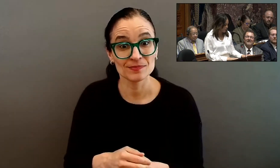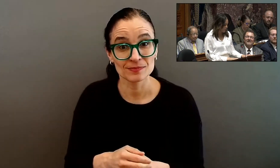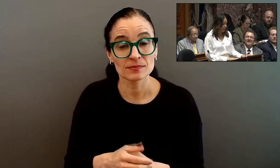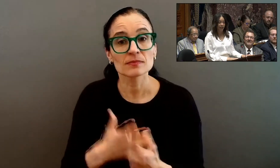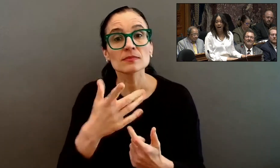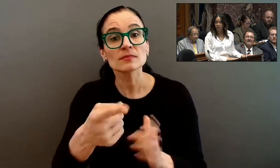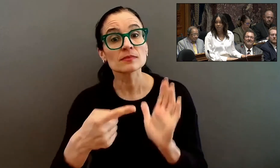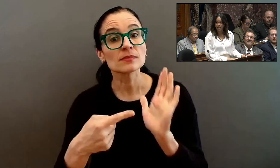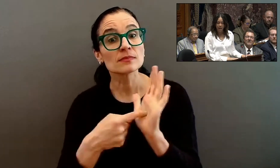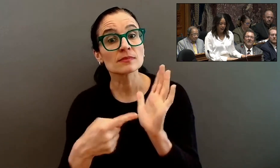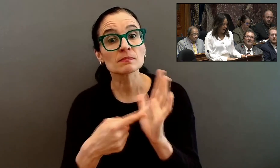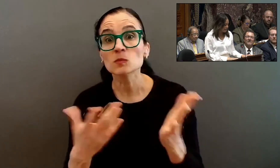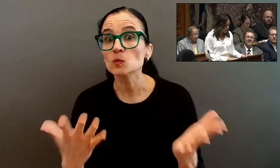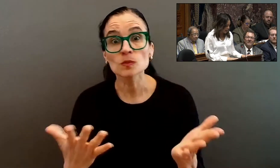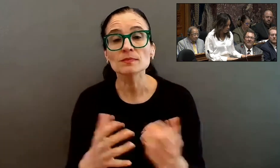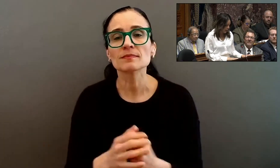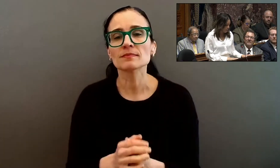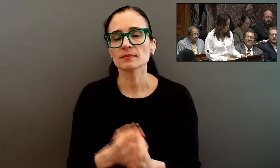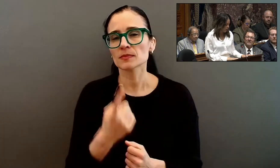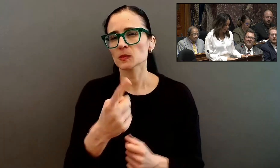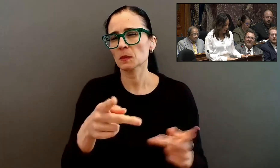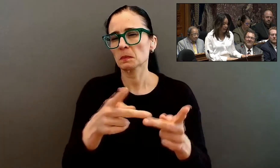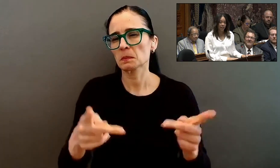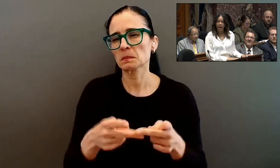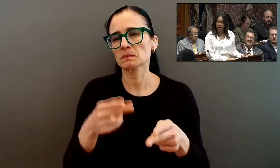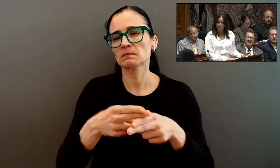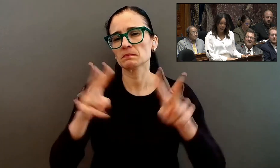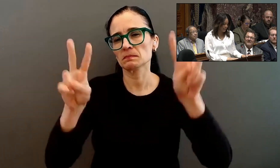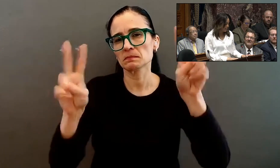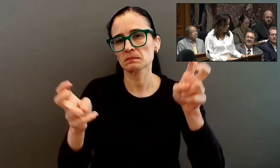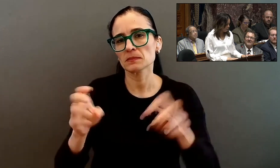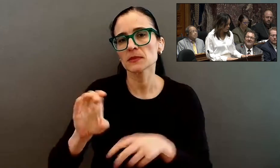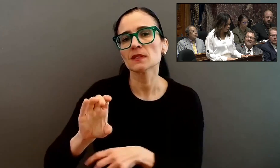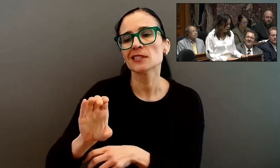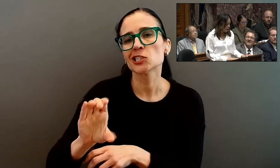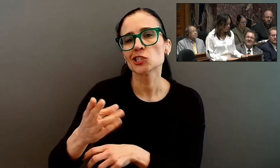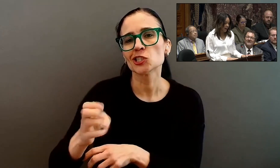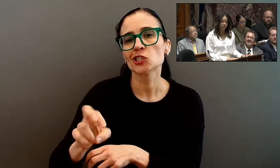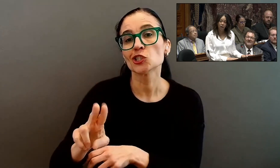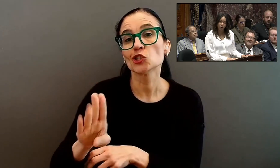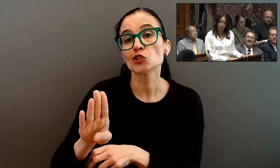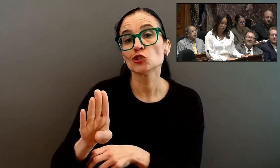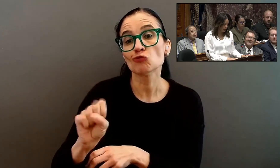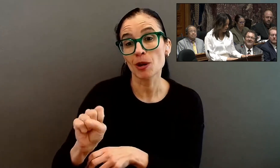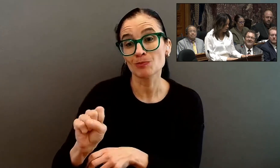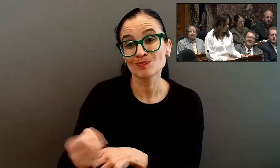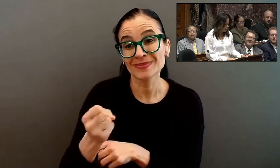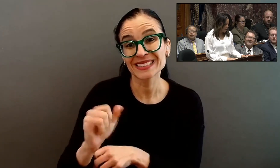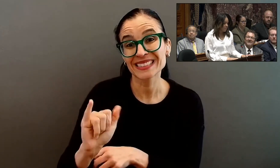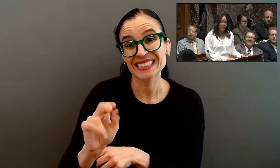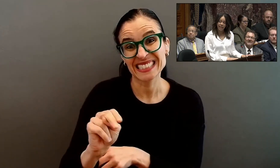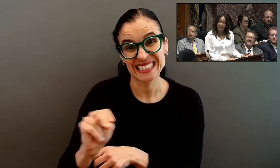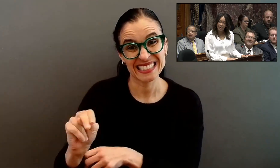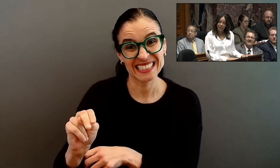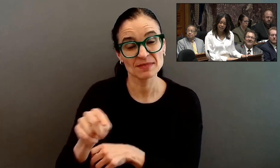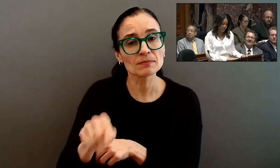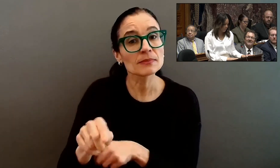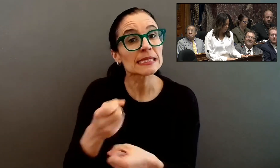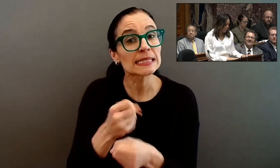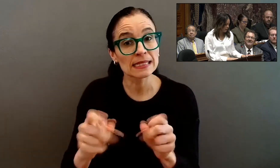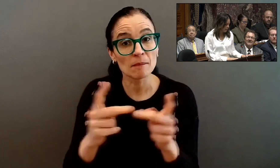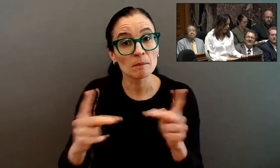Inn Maternity House, a safe haven where young, expectant mothers find not only shelter, but